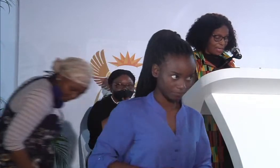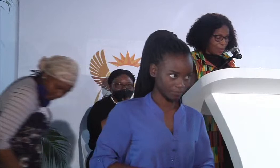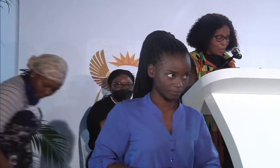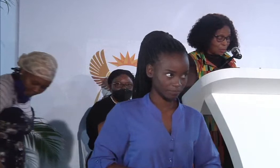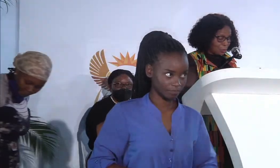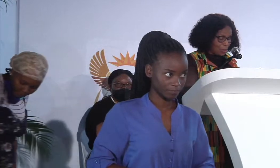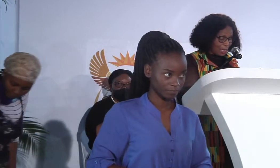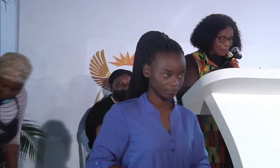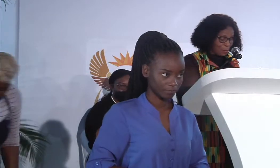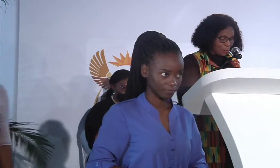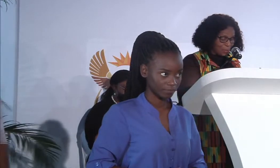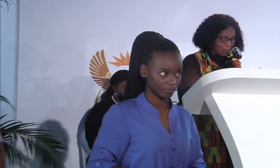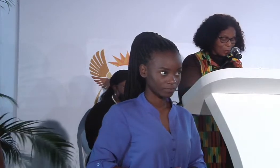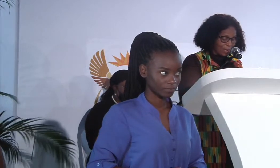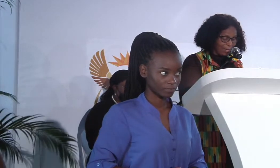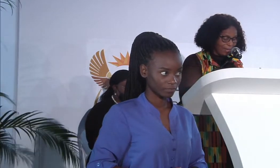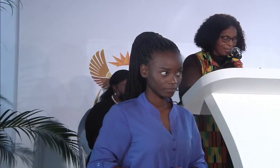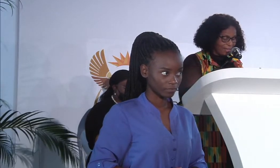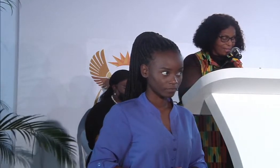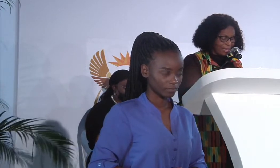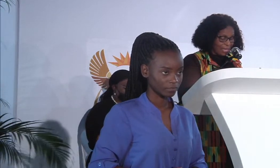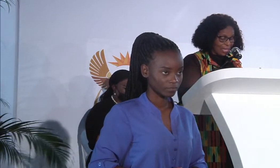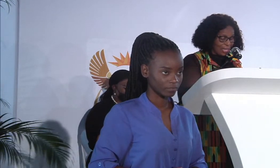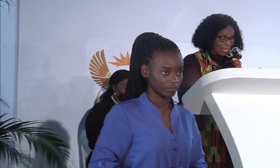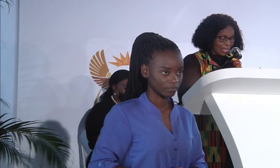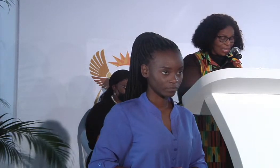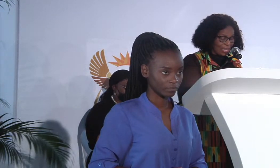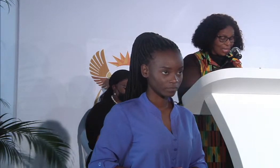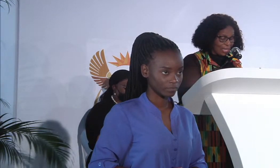And I want to welcome you as well.